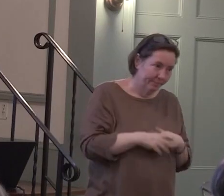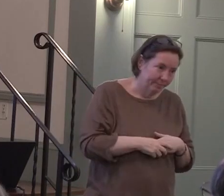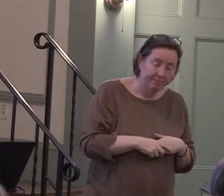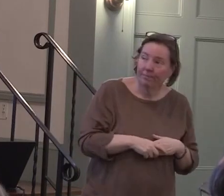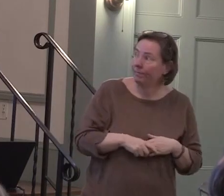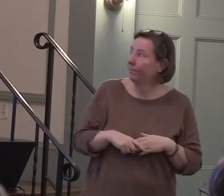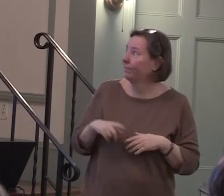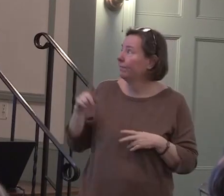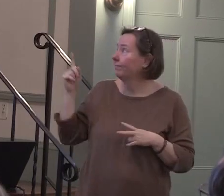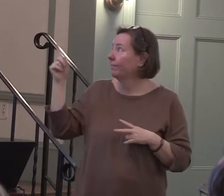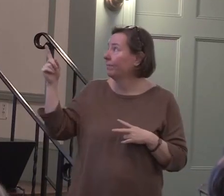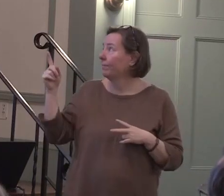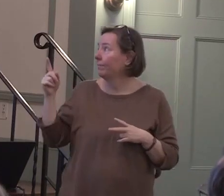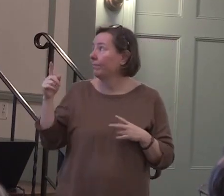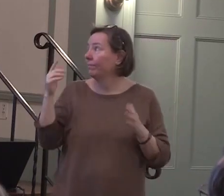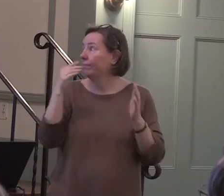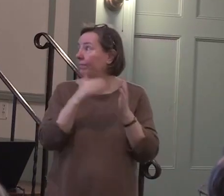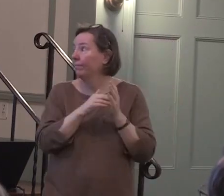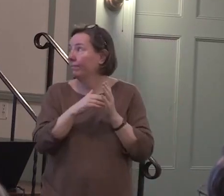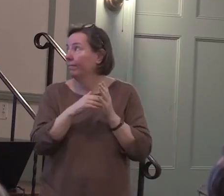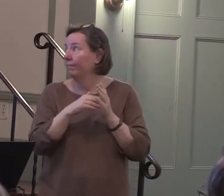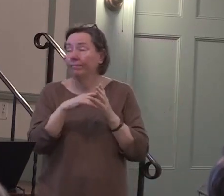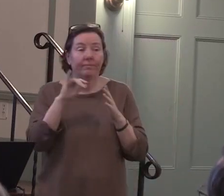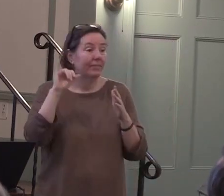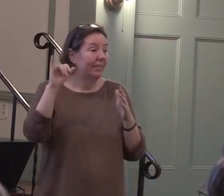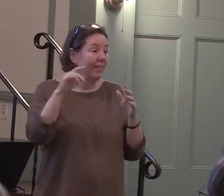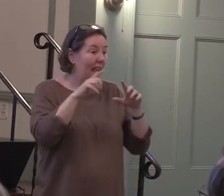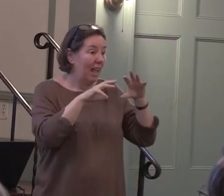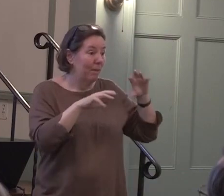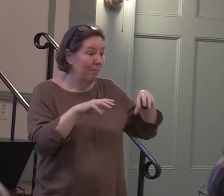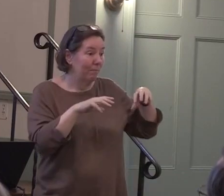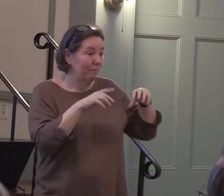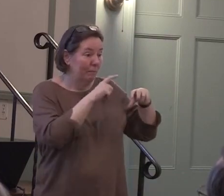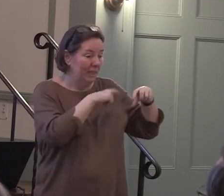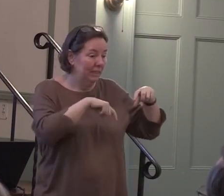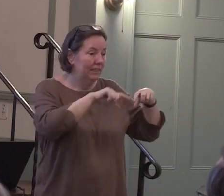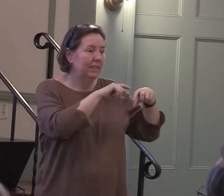All right, so again, that's the future.